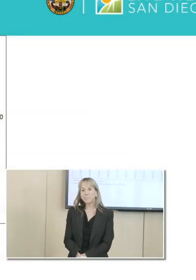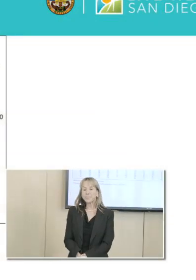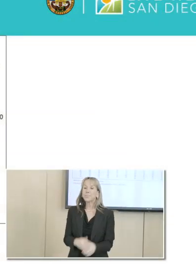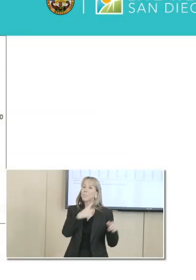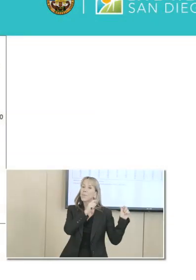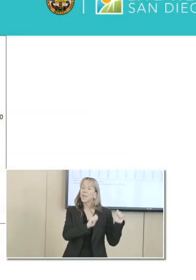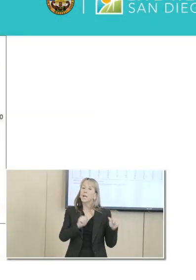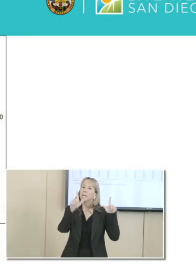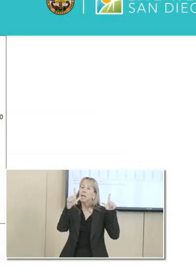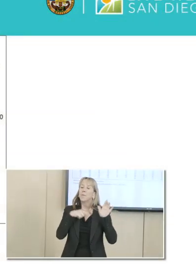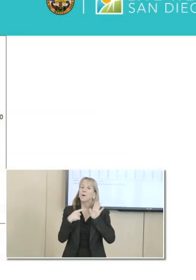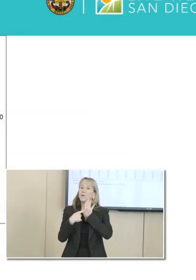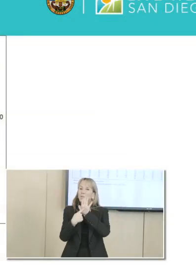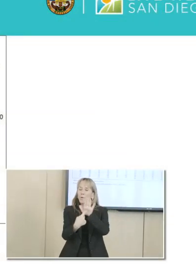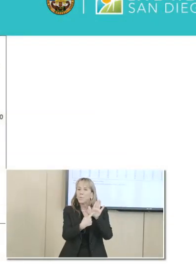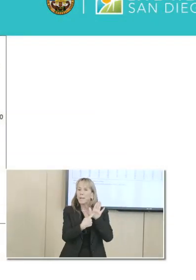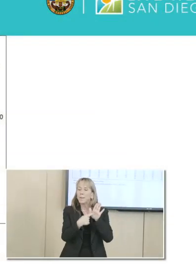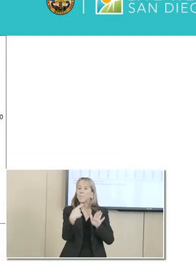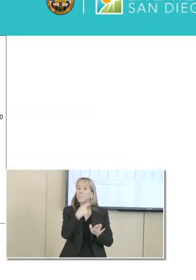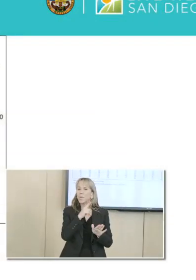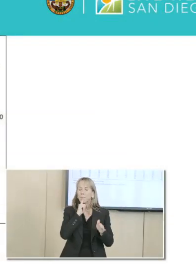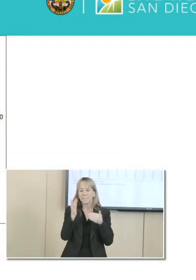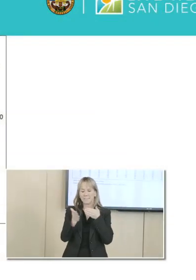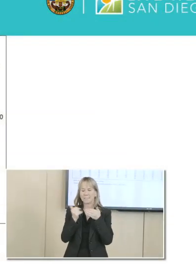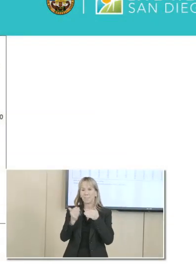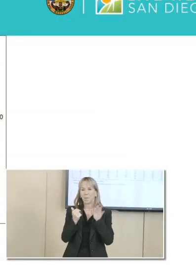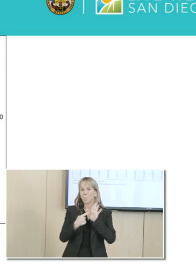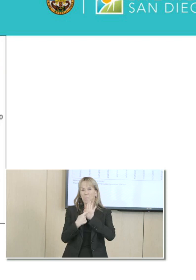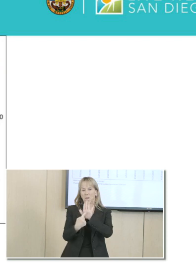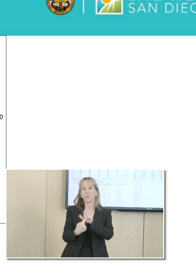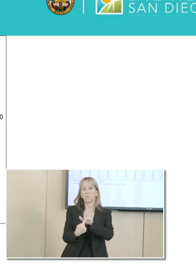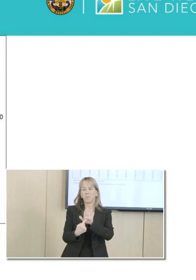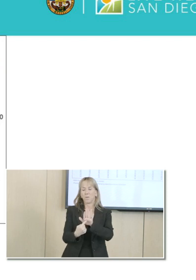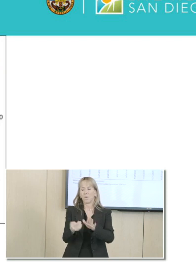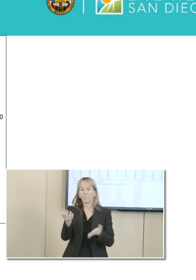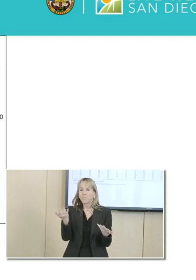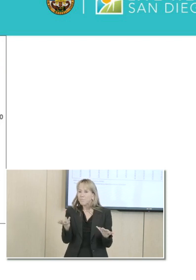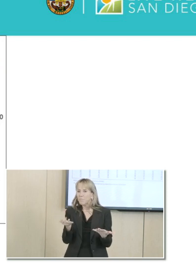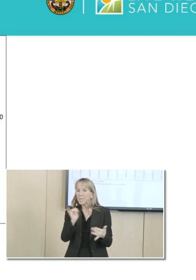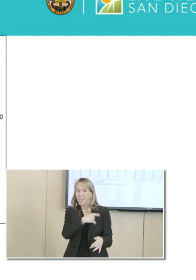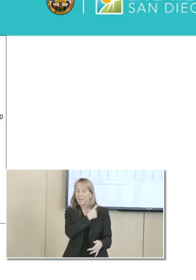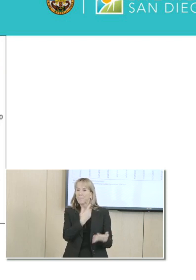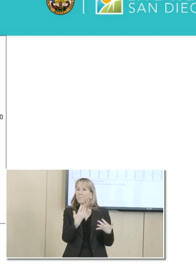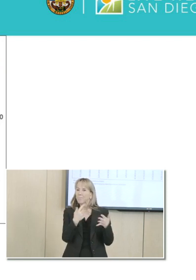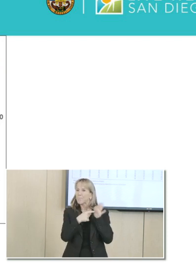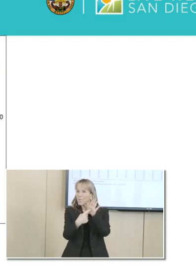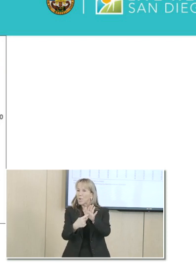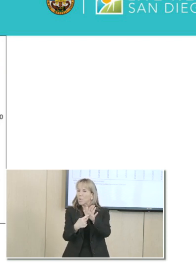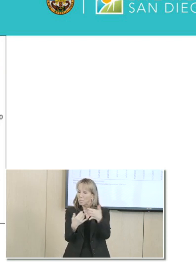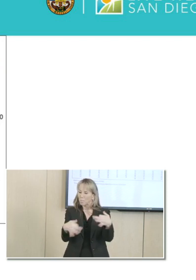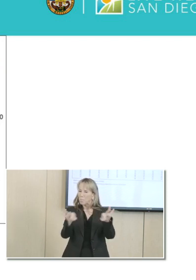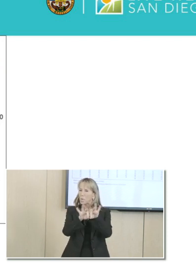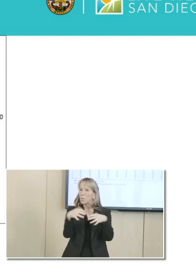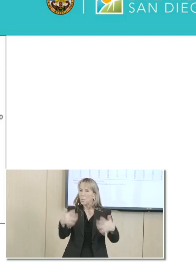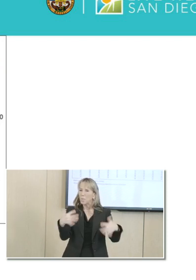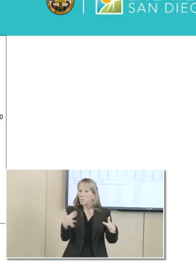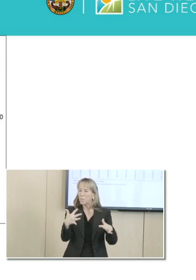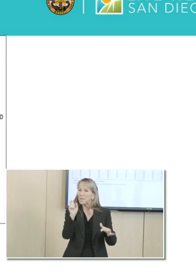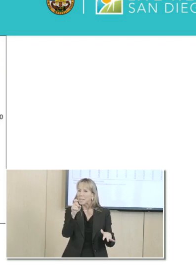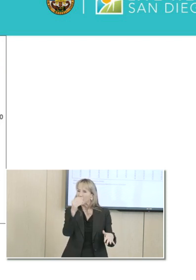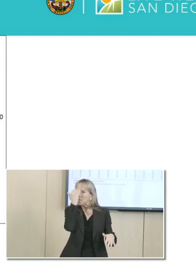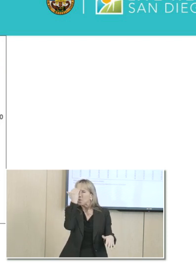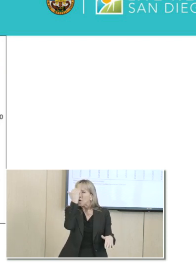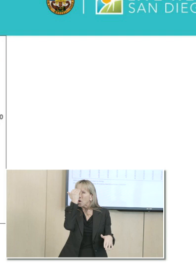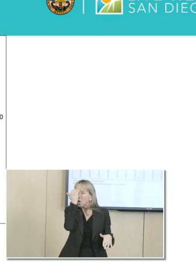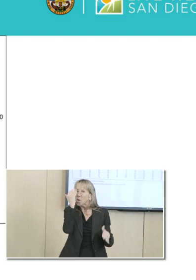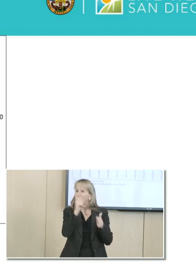just showing an extremely simplified model of why it's important for San Diegans to be very conscious